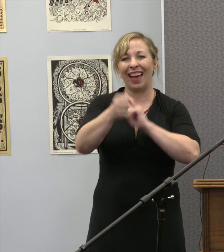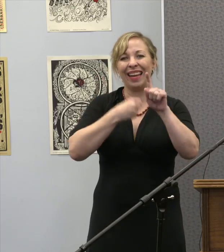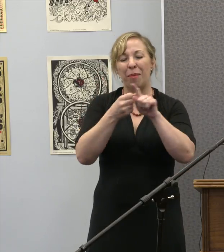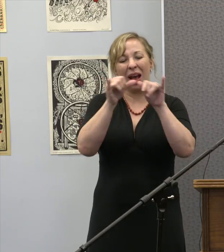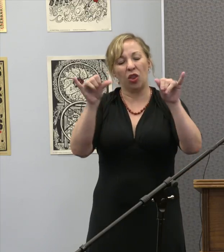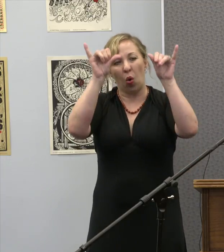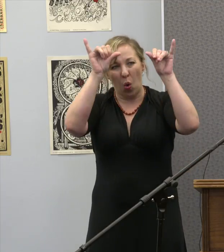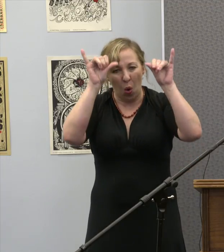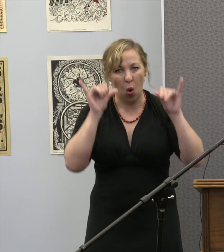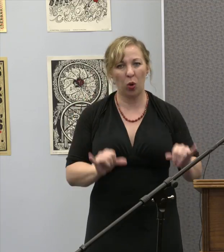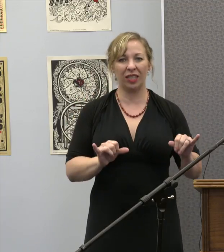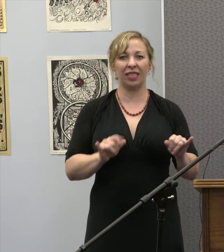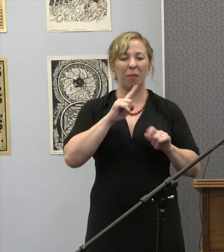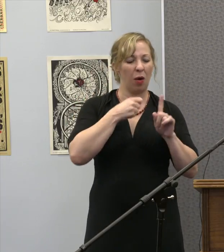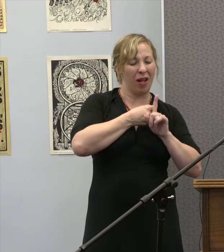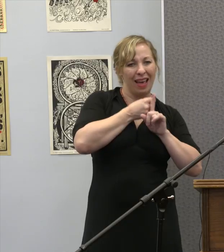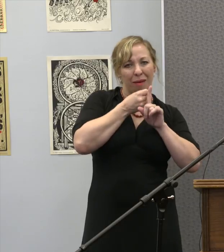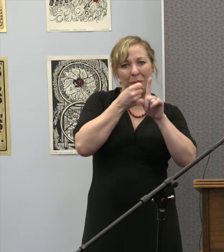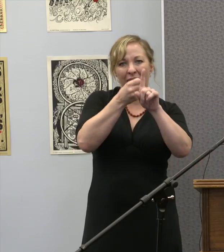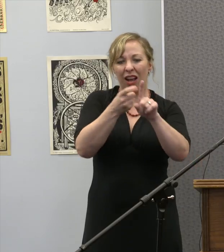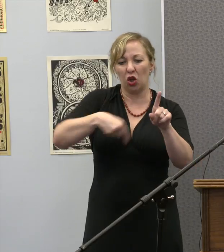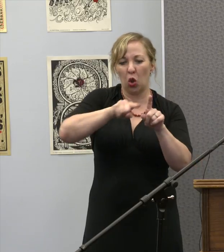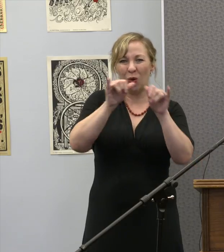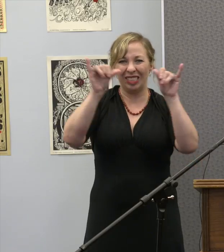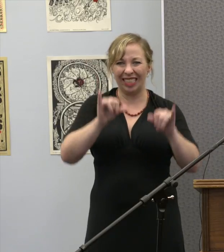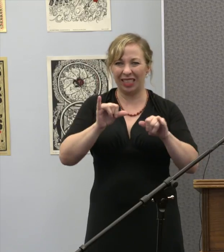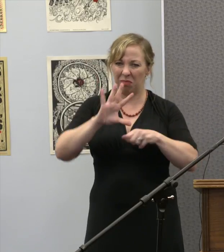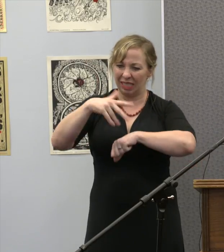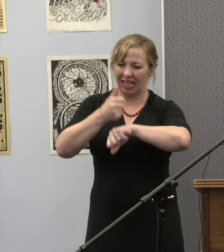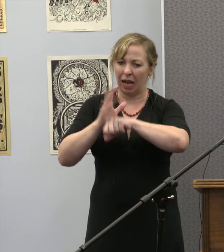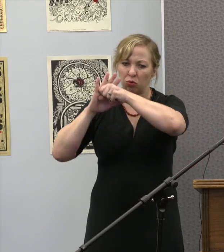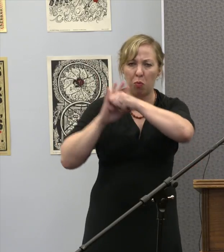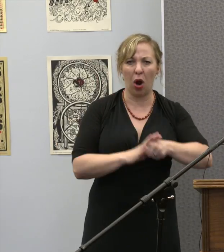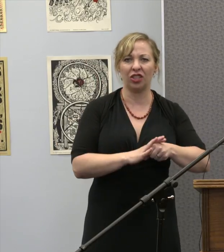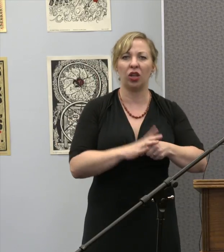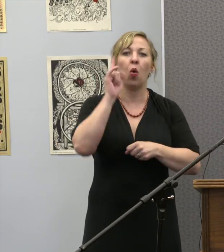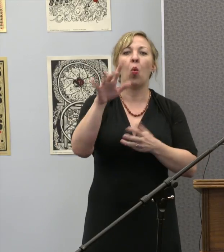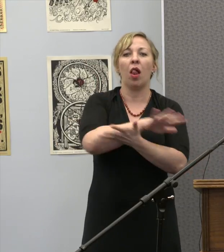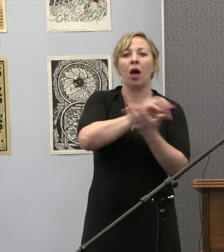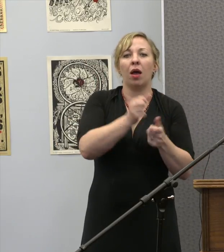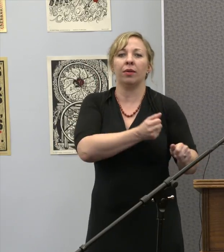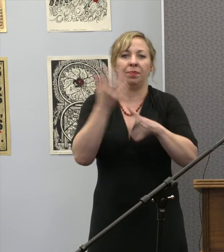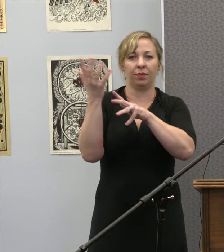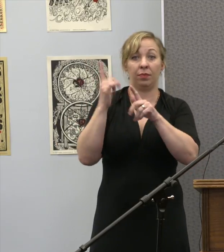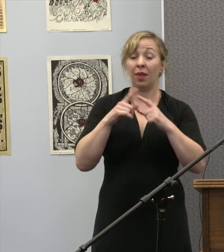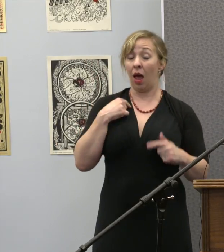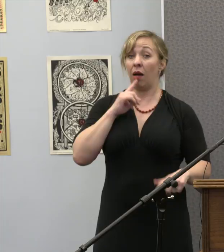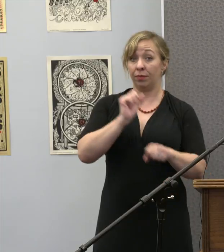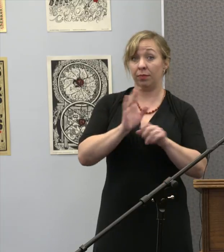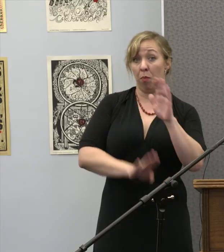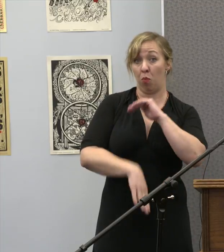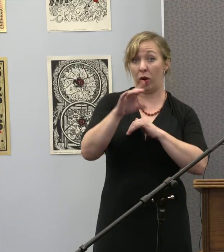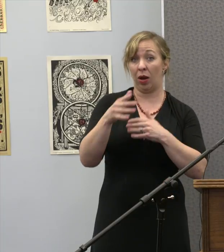will ripple through existing systems of oppression and break them. As Italine said, I was born in Guatemala, and I was a refugee at a